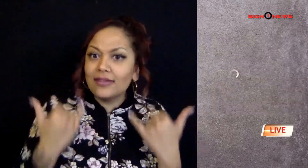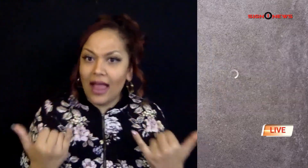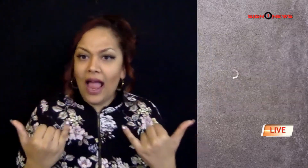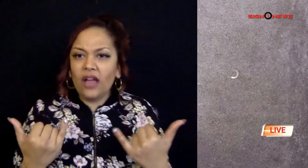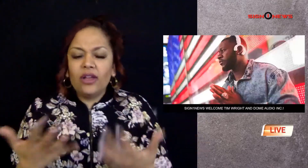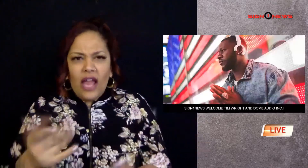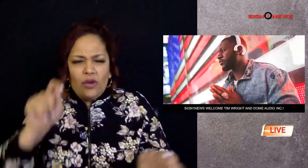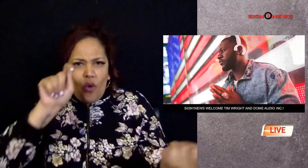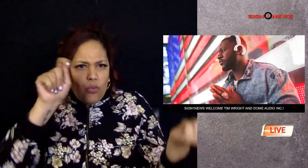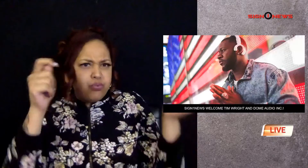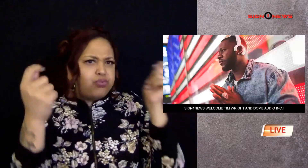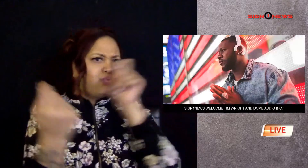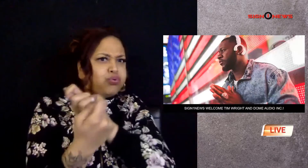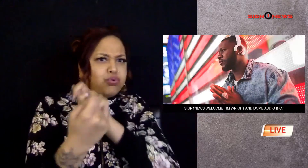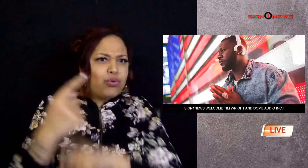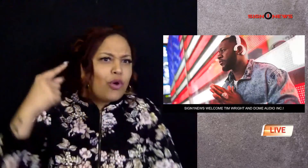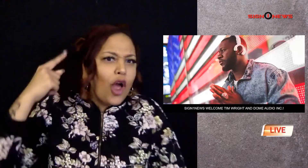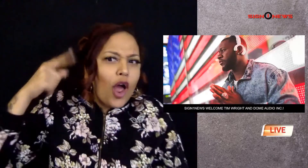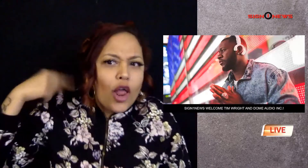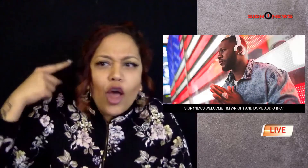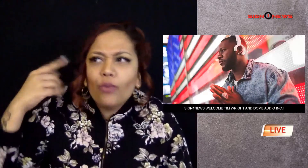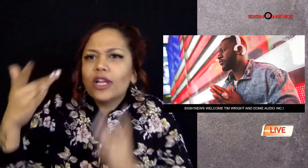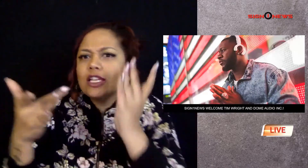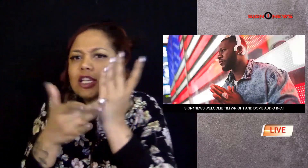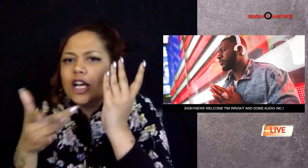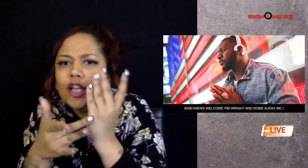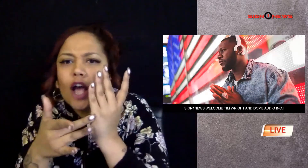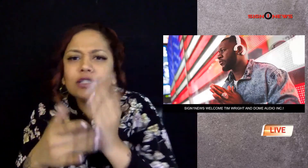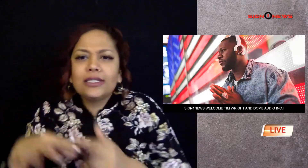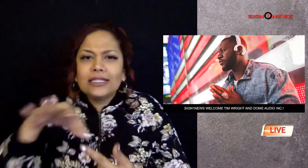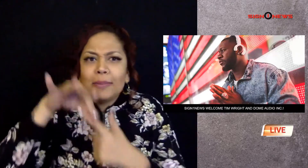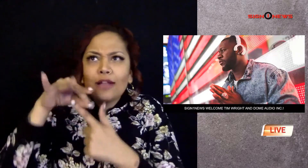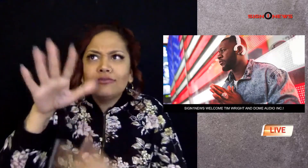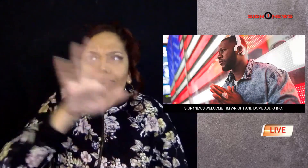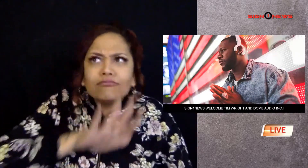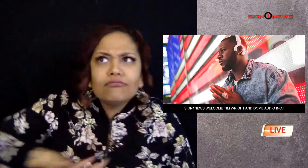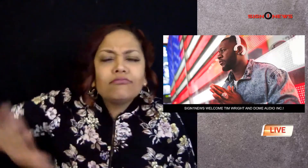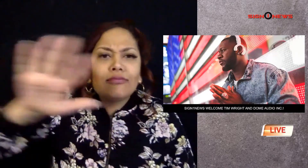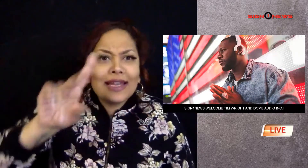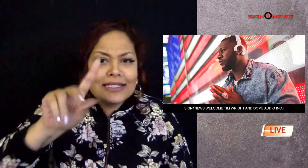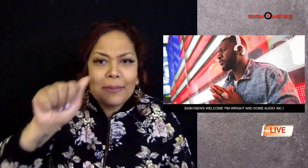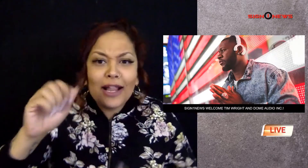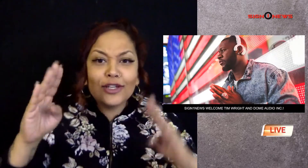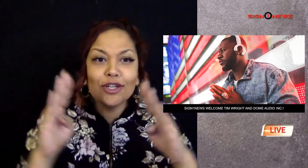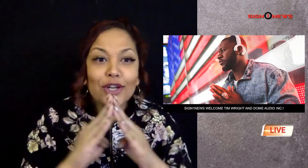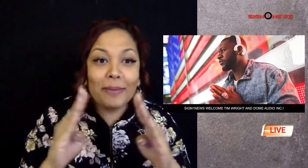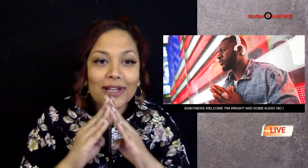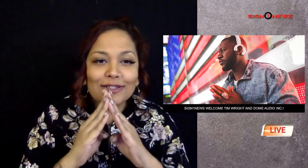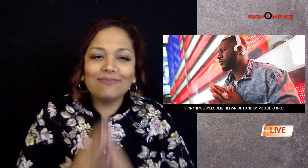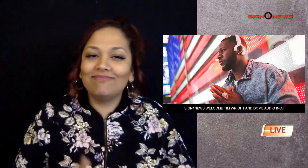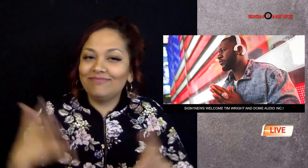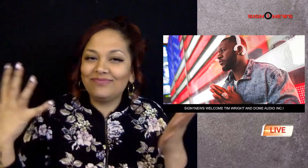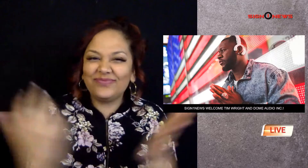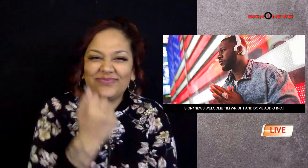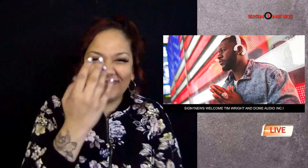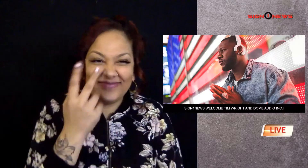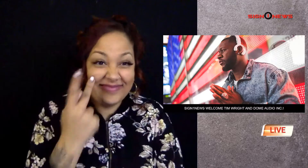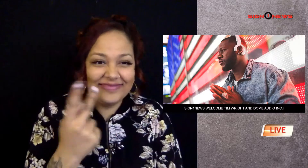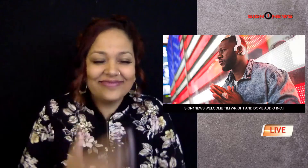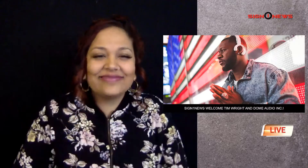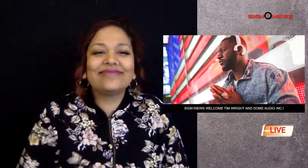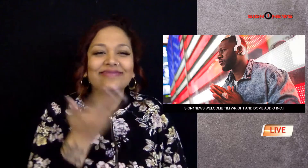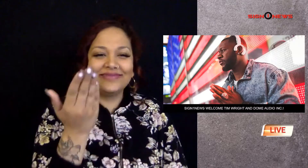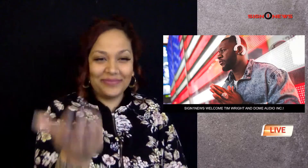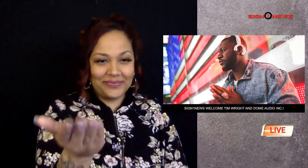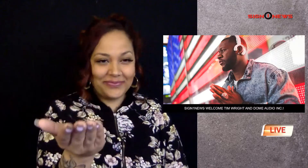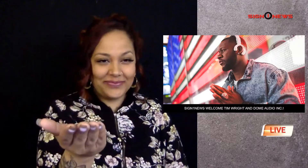but it's what he's doing now that is revolutionizing audio technology, especially in the disability